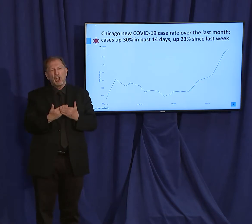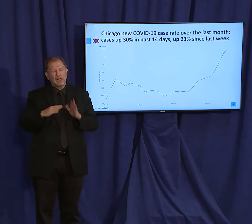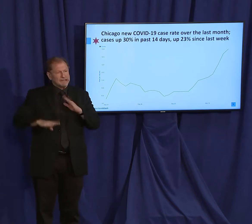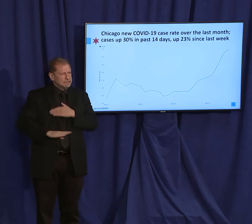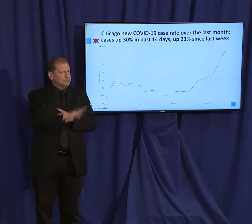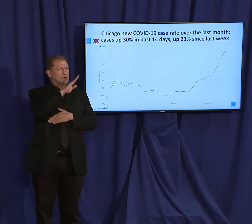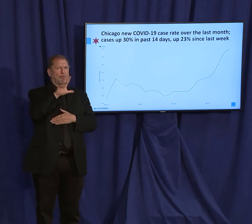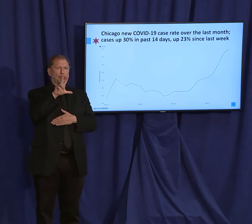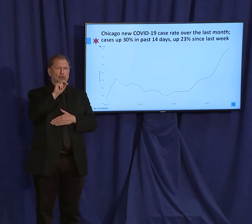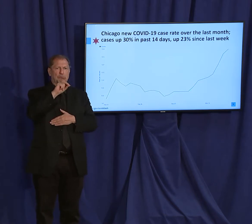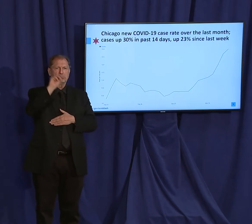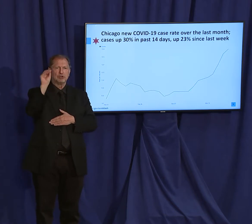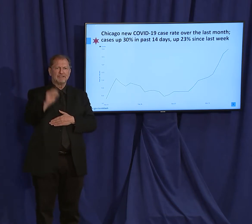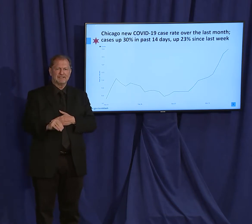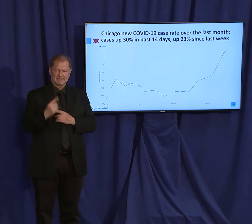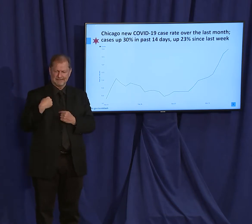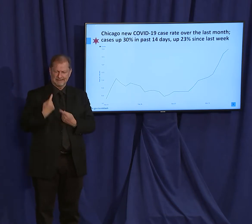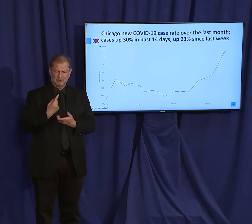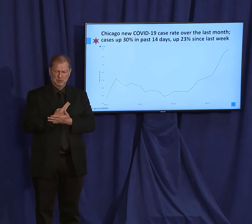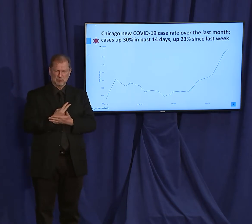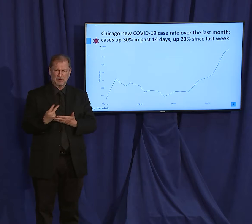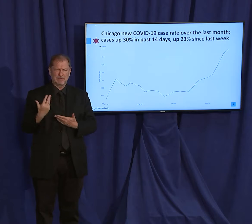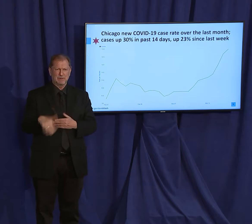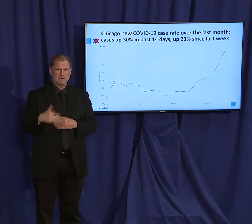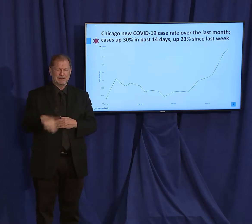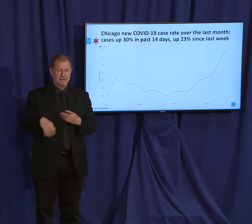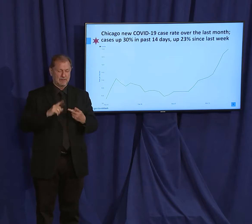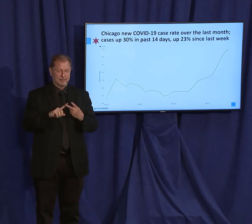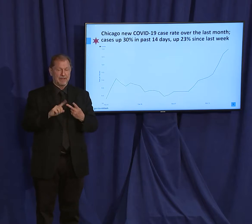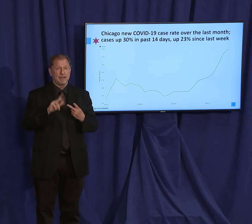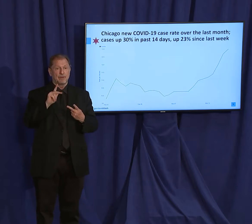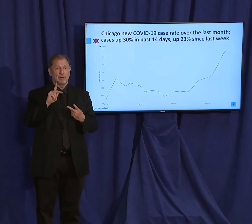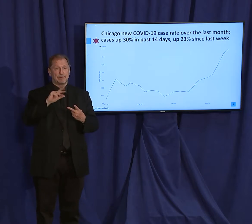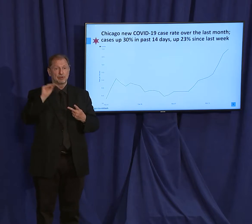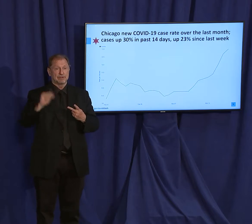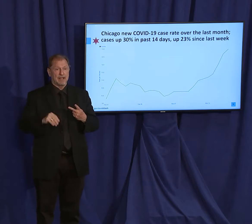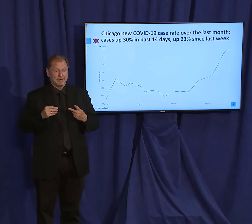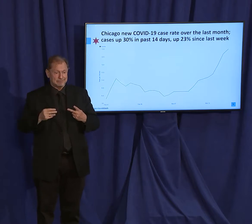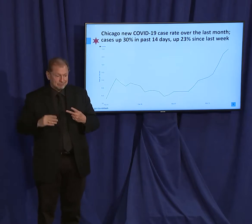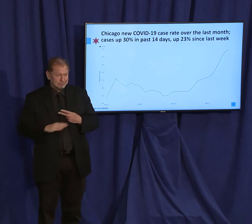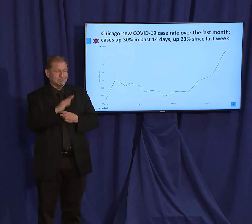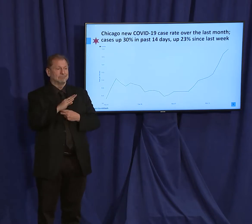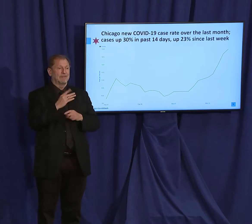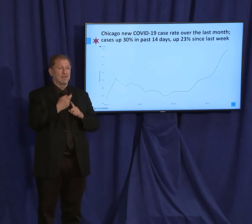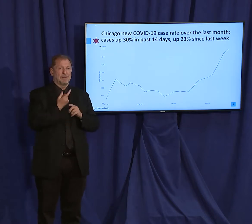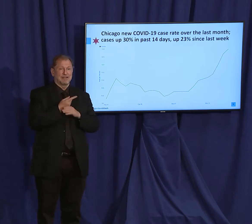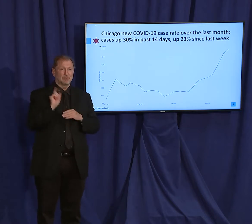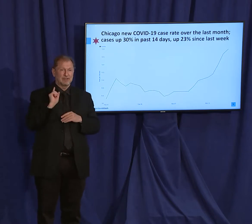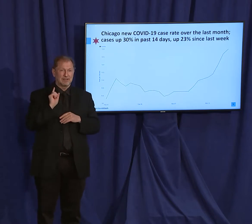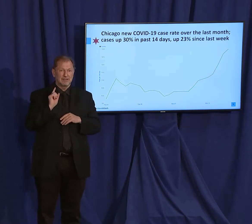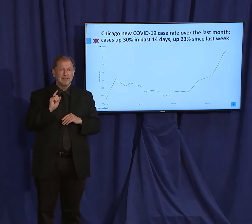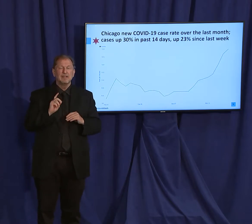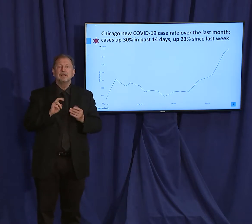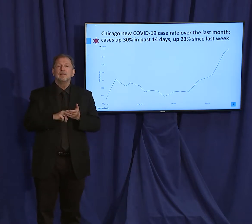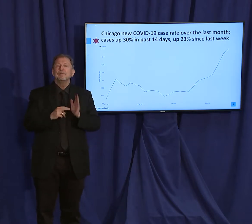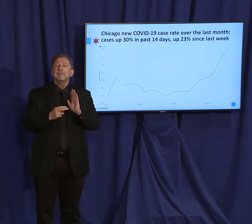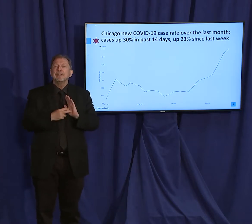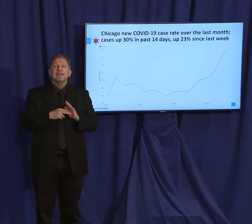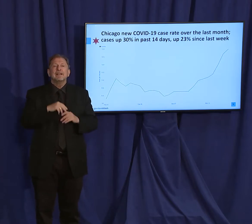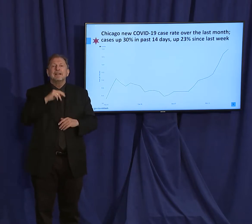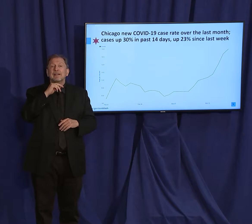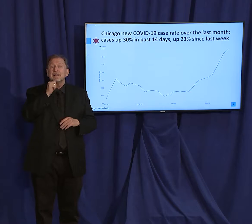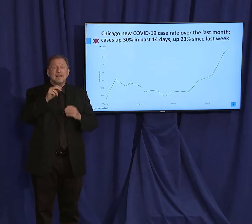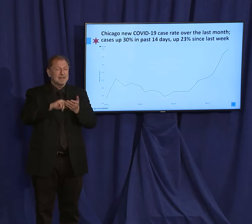in cases just in the past 14 days and up 23% in the last week. So we're not talking about the greater than 100% that they've